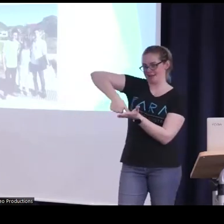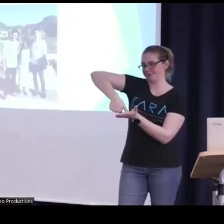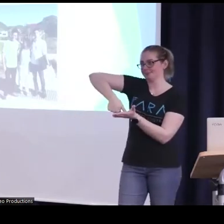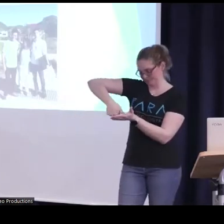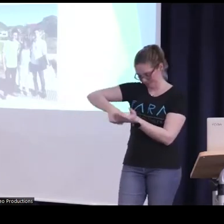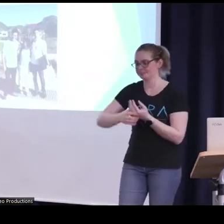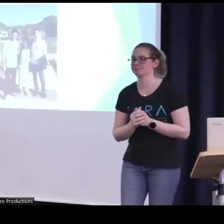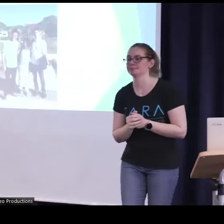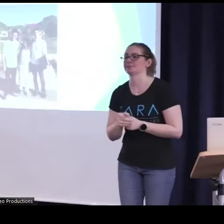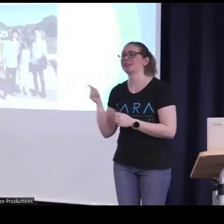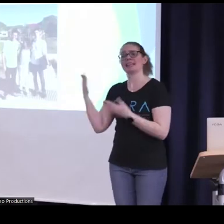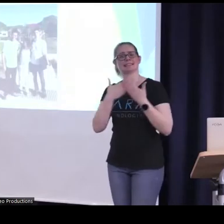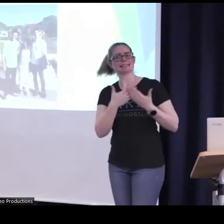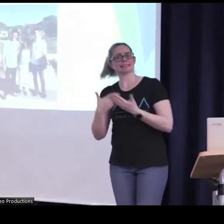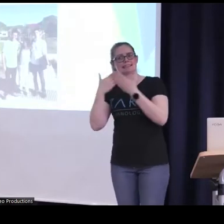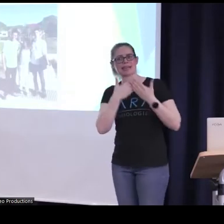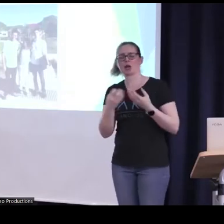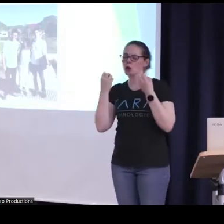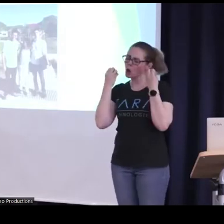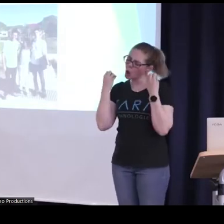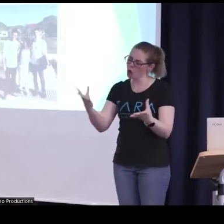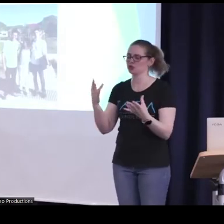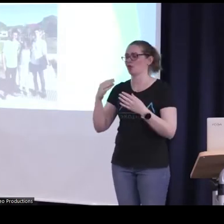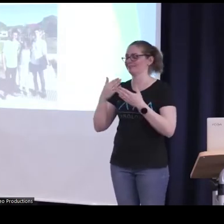Arash was born and raised in Iran.